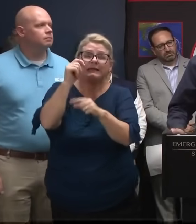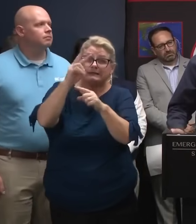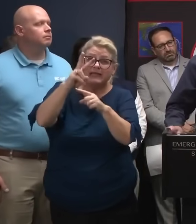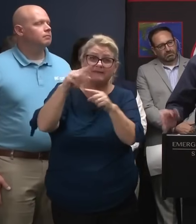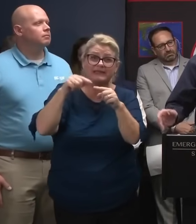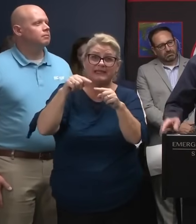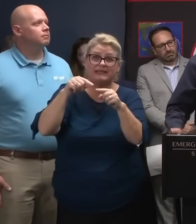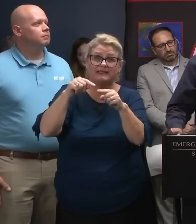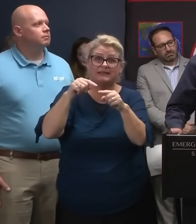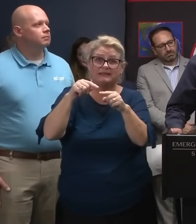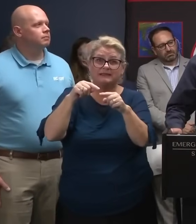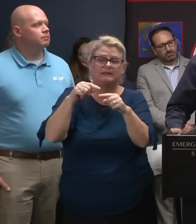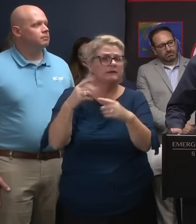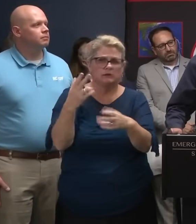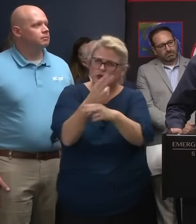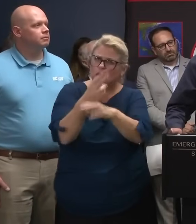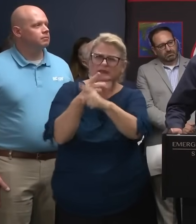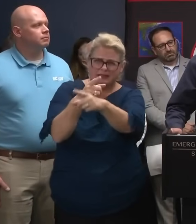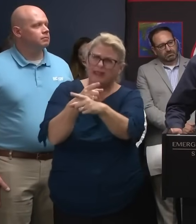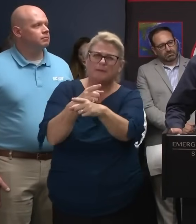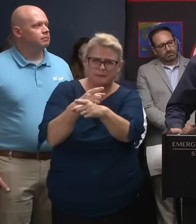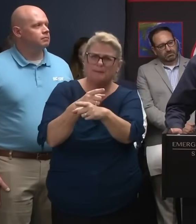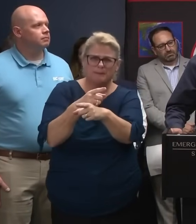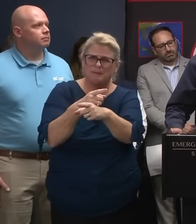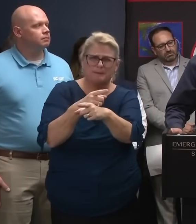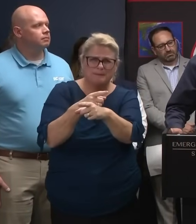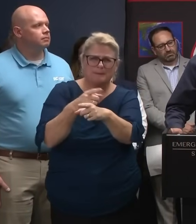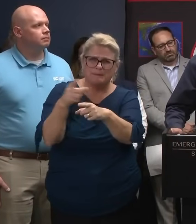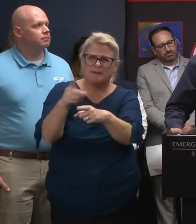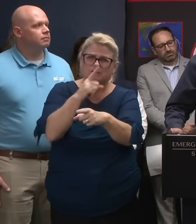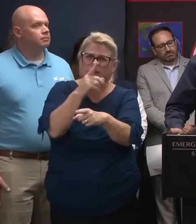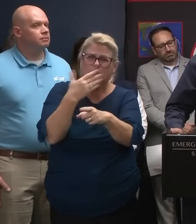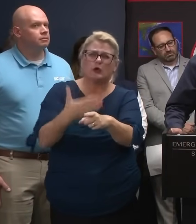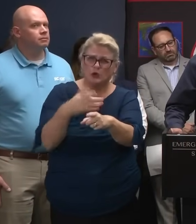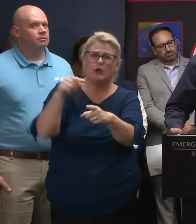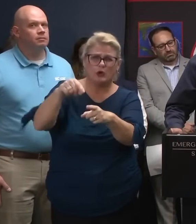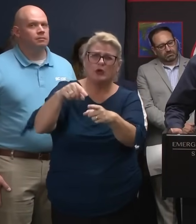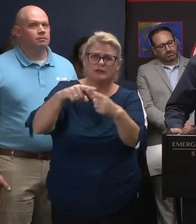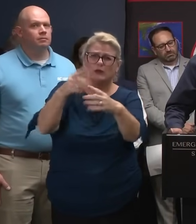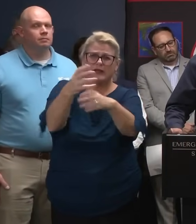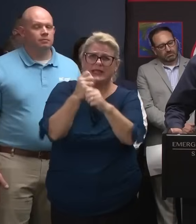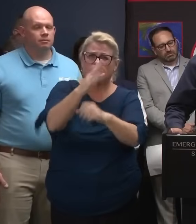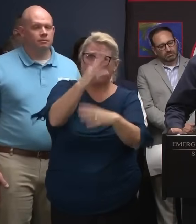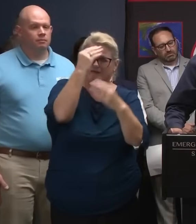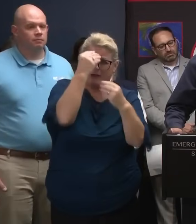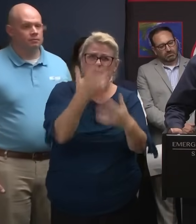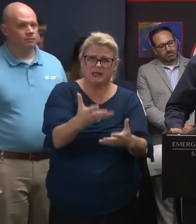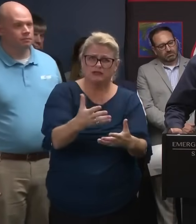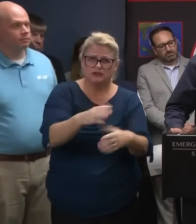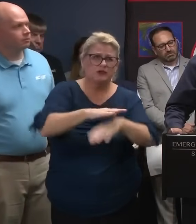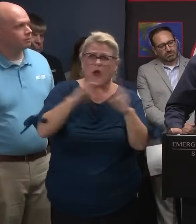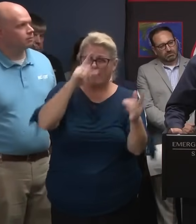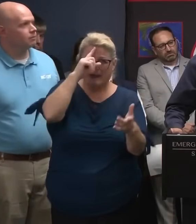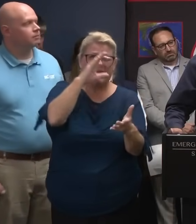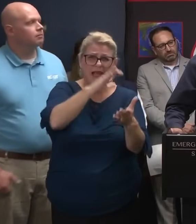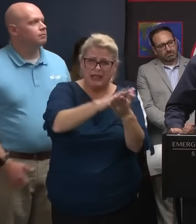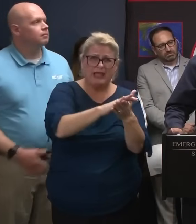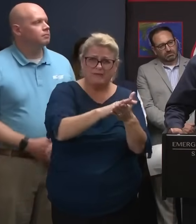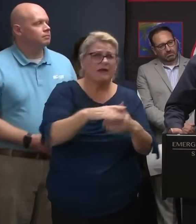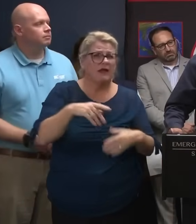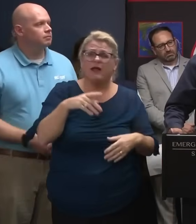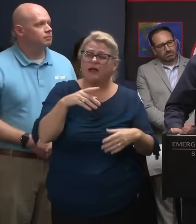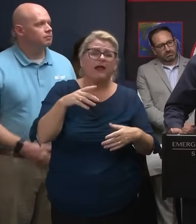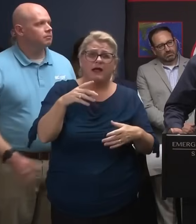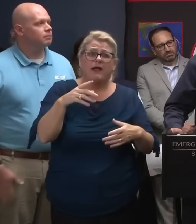established TV stations, for example, those are good sources of information. And in this case, they were wall to